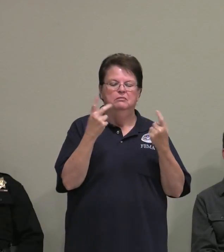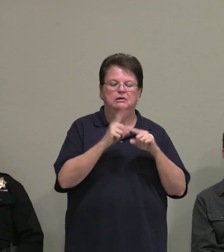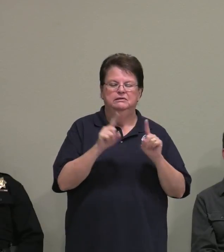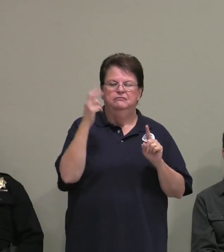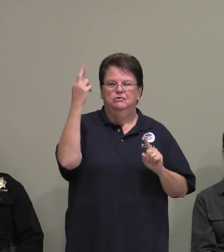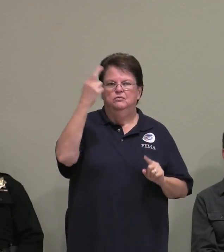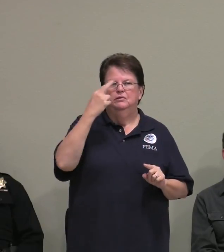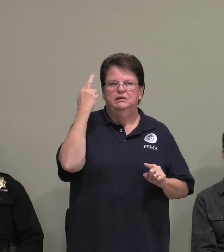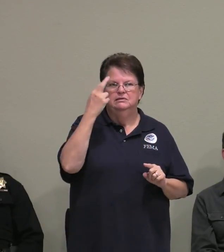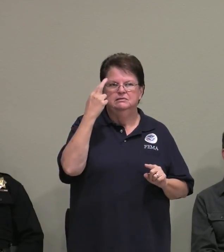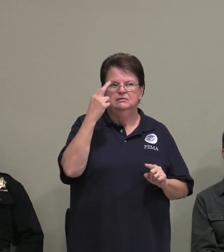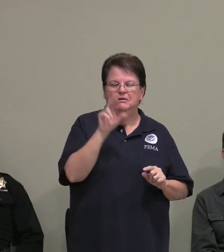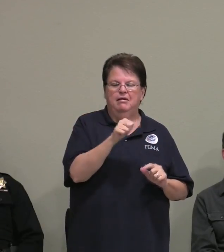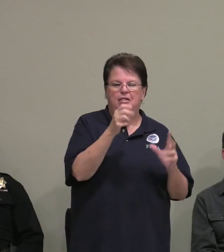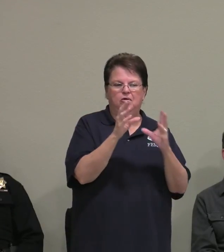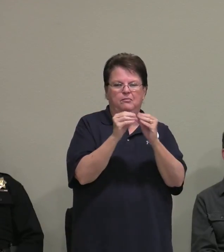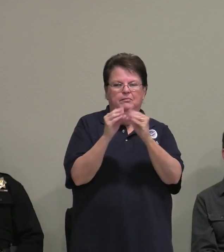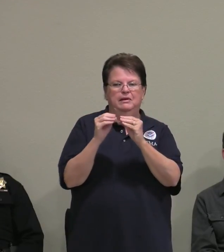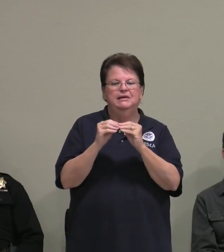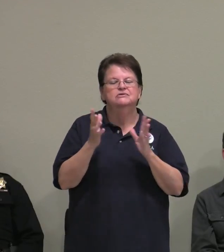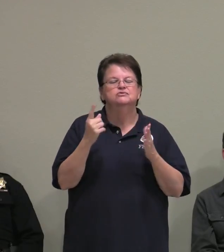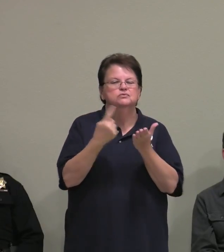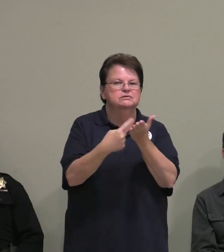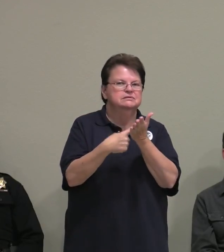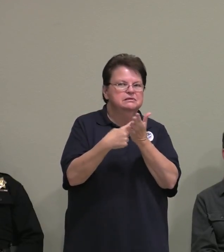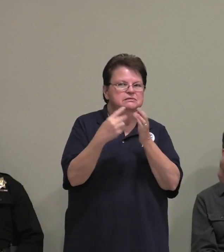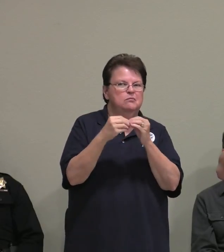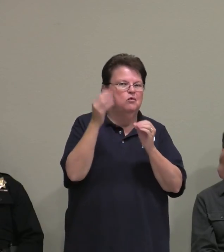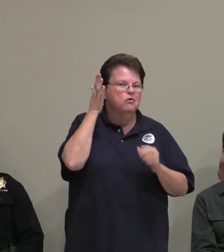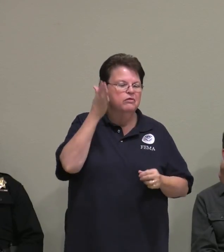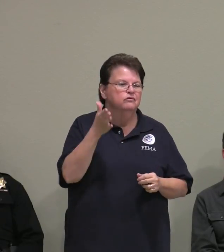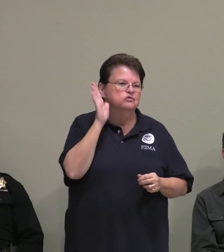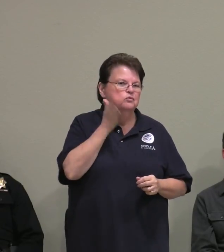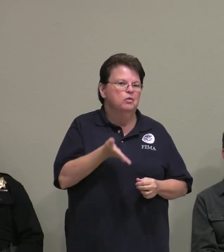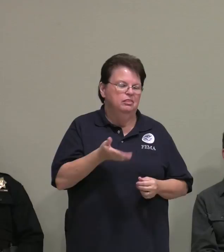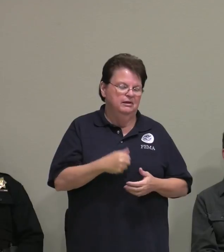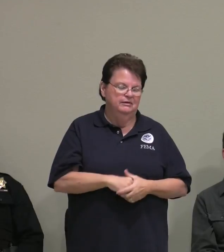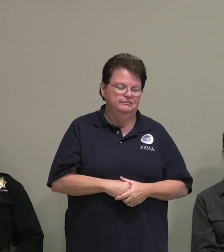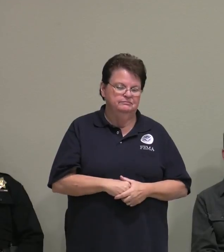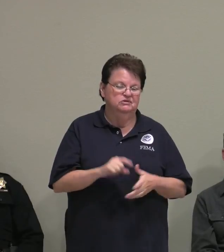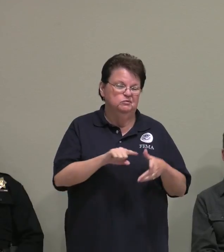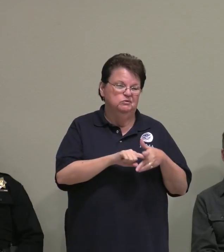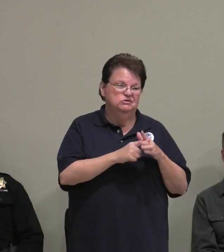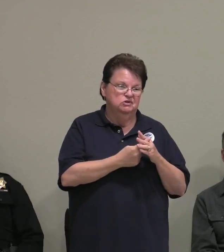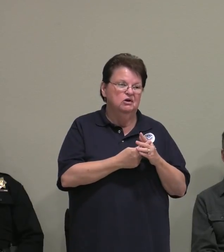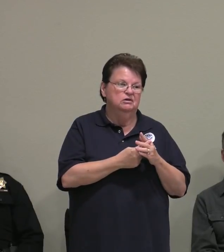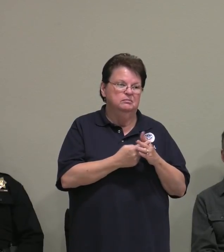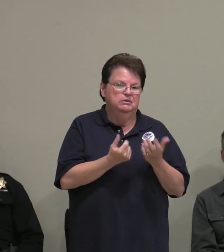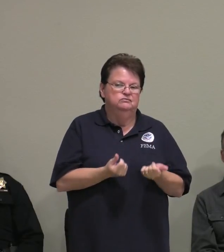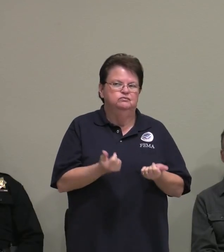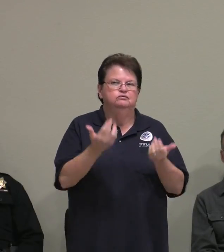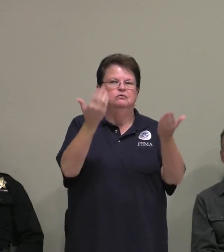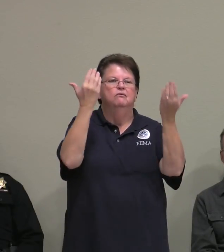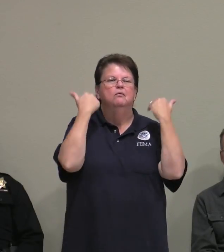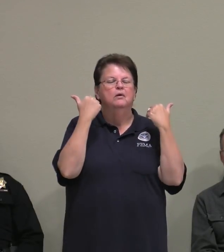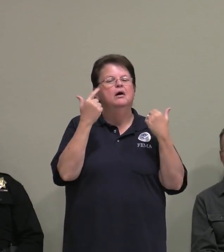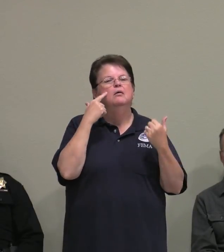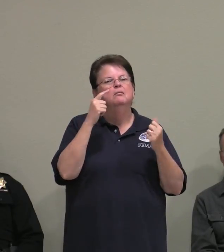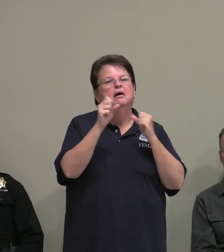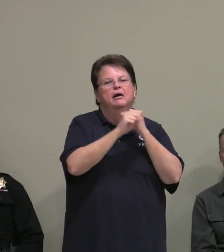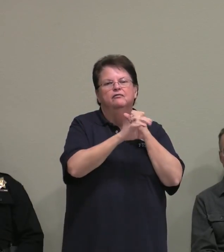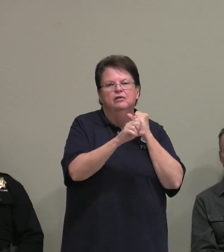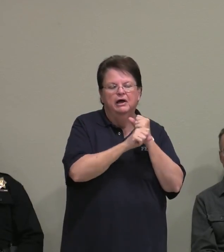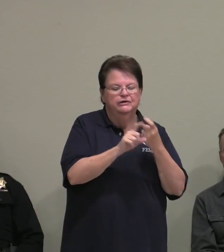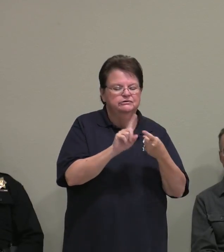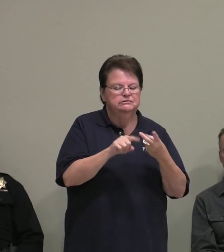reasons, and there will be a lot of other meetings to discuss that in more detail. But you probably will start to be inundated with flyers and people